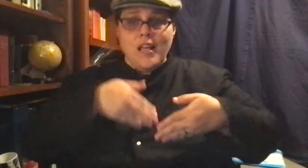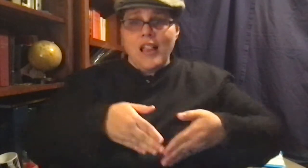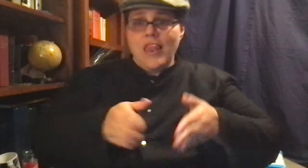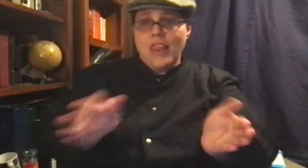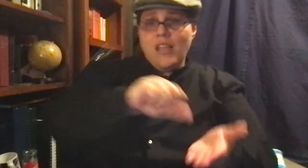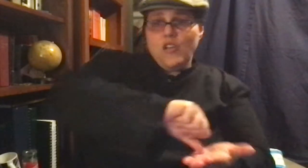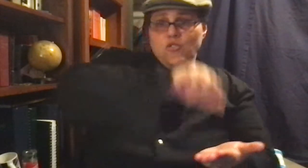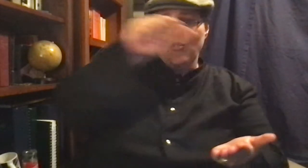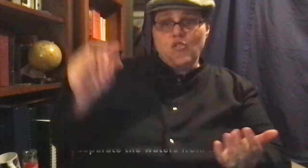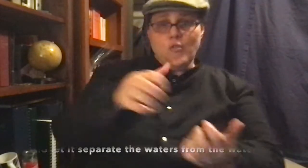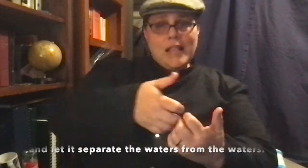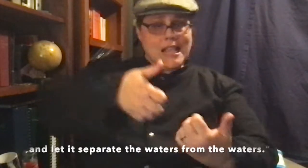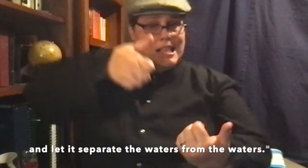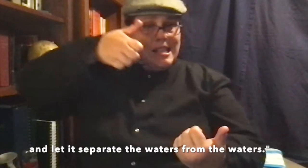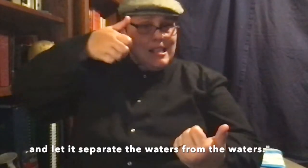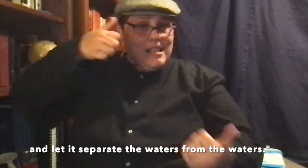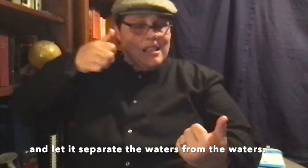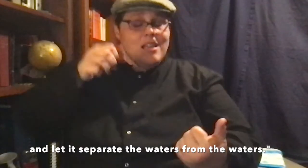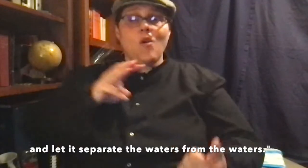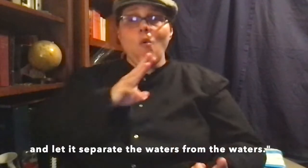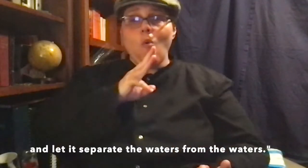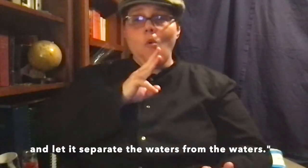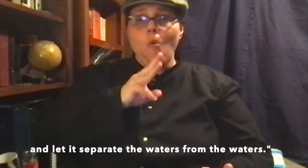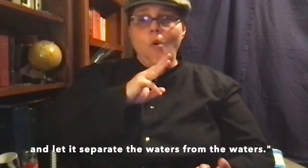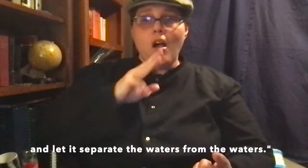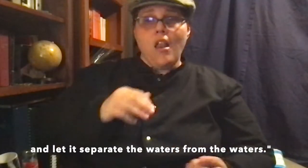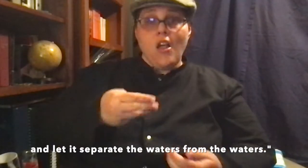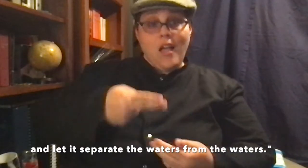it separate waters from waters."